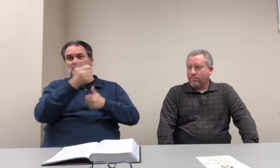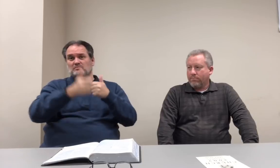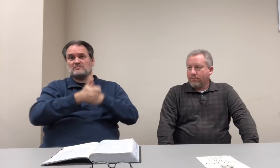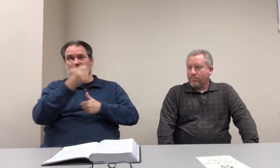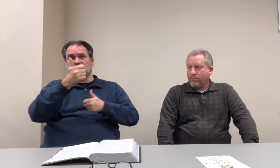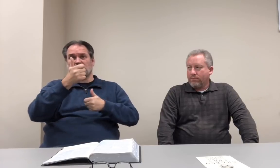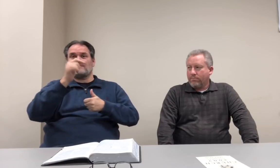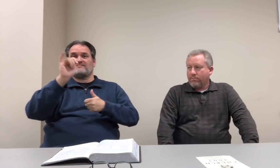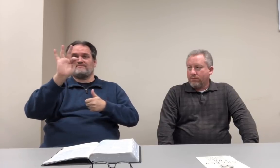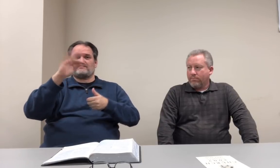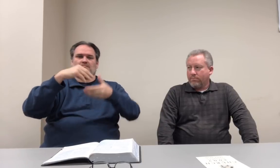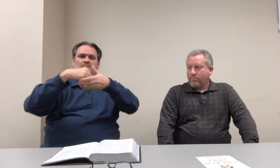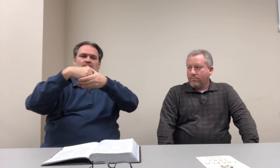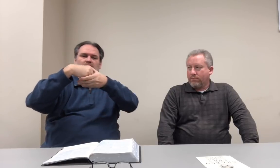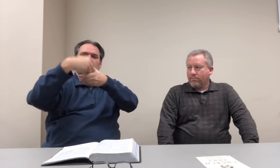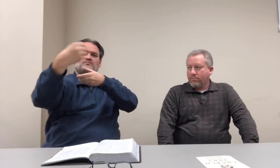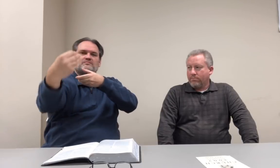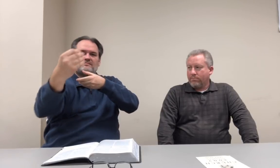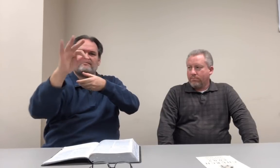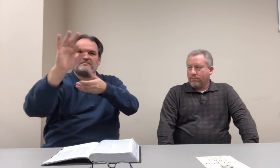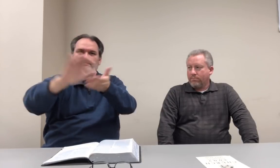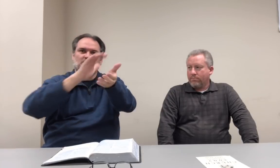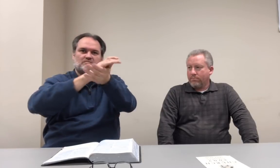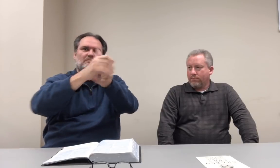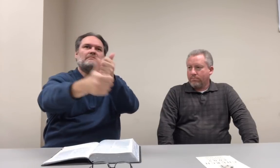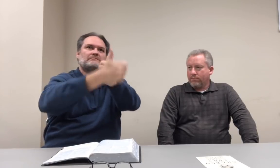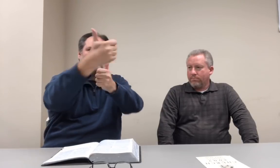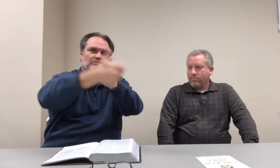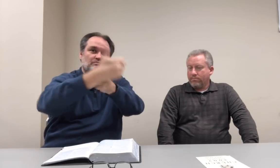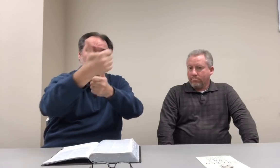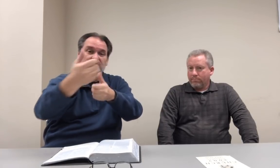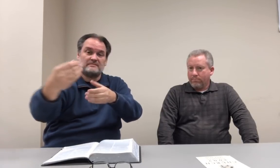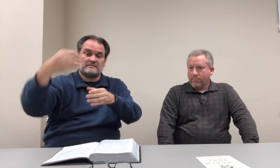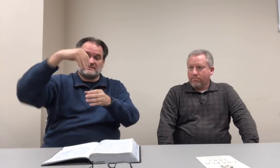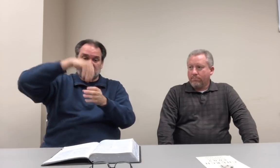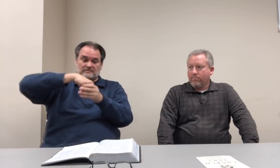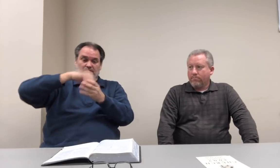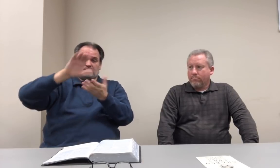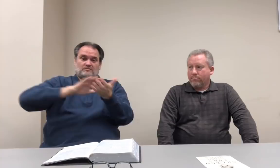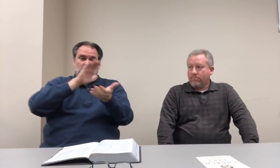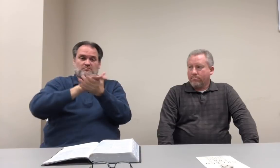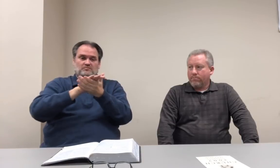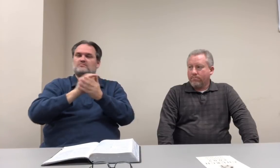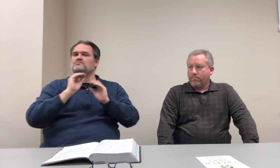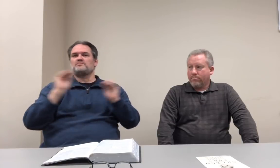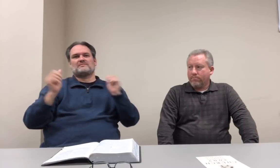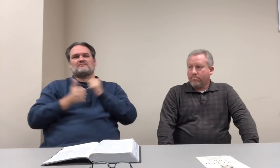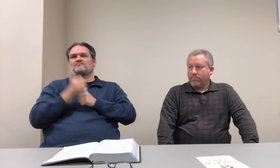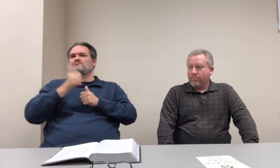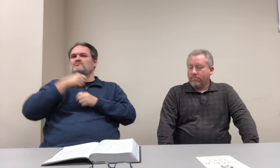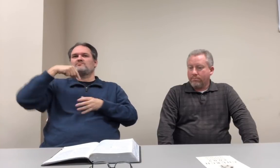infinite, dependable, faithful, and constant. Hebrews 13:8. Jesus Christ is the